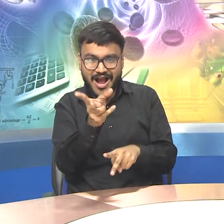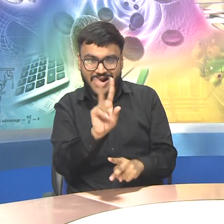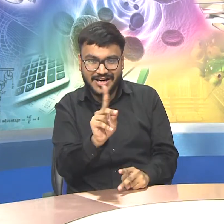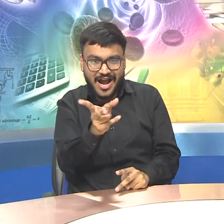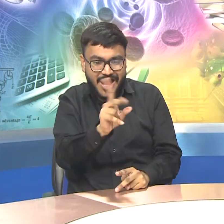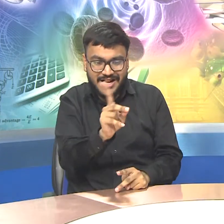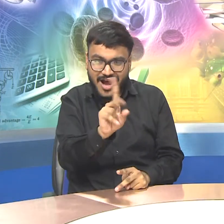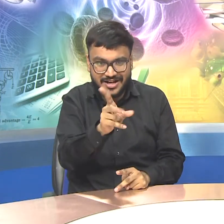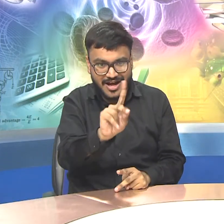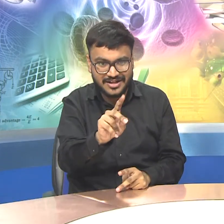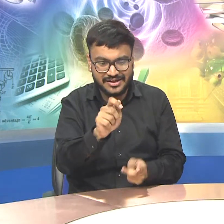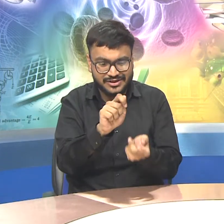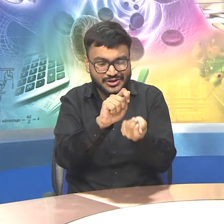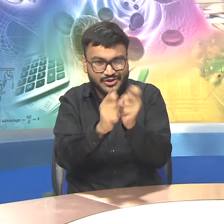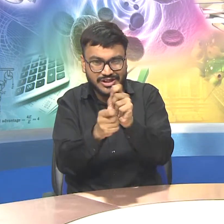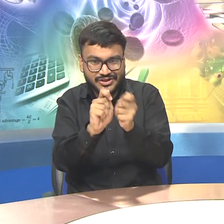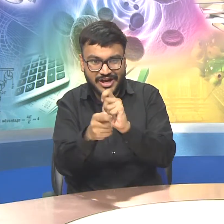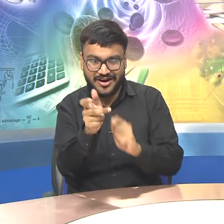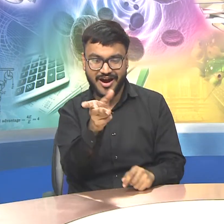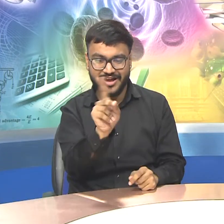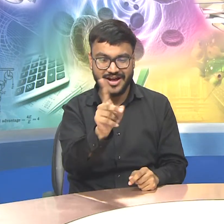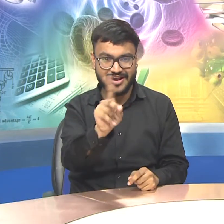And the second, repetition of the sign.